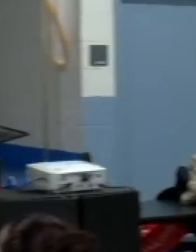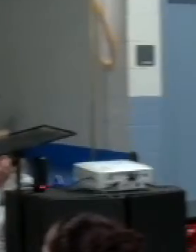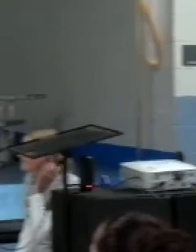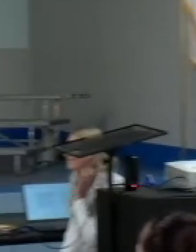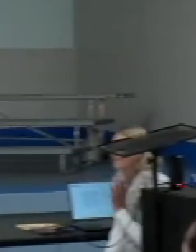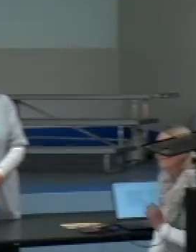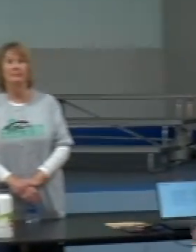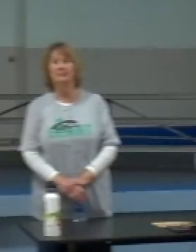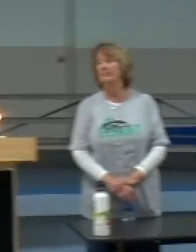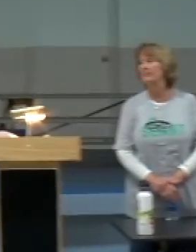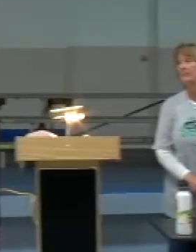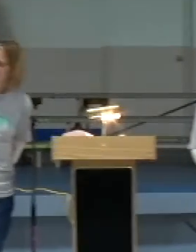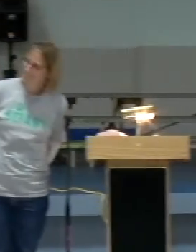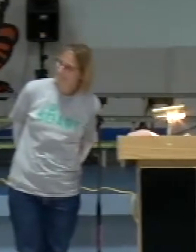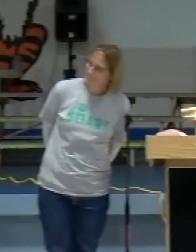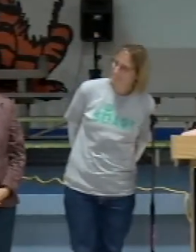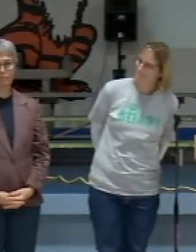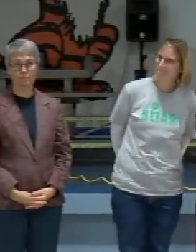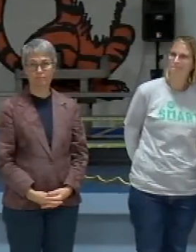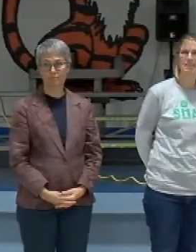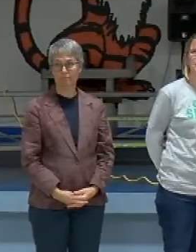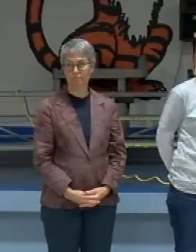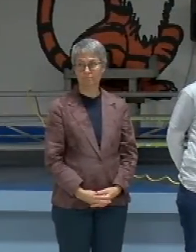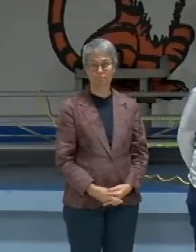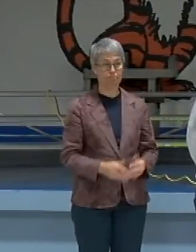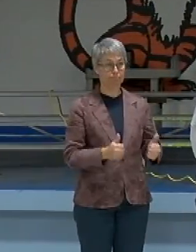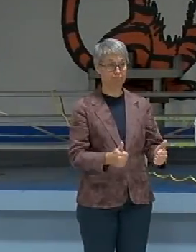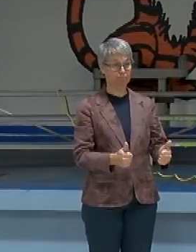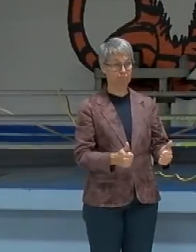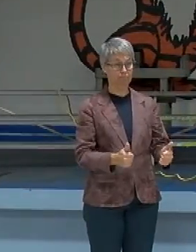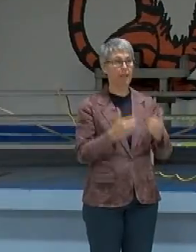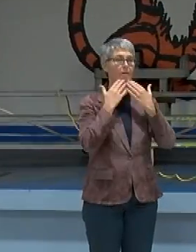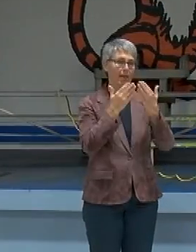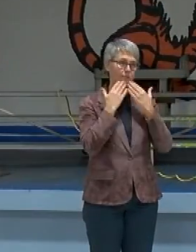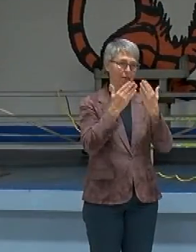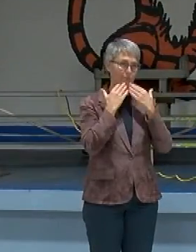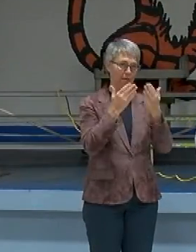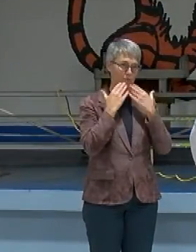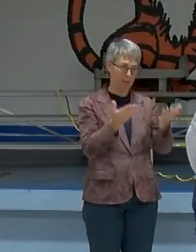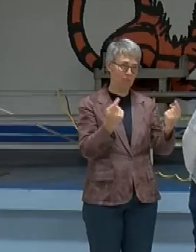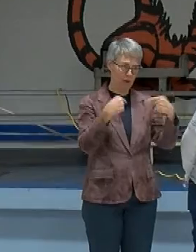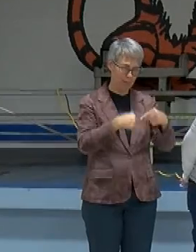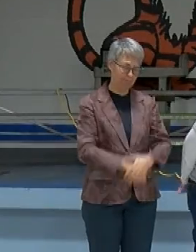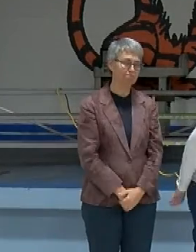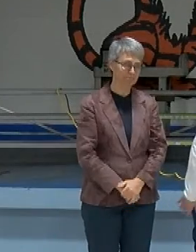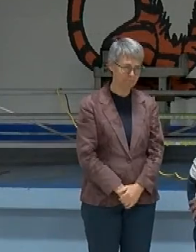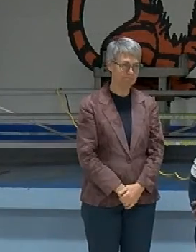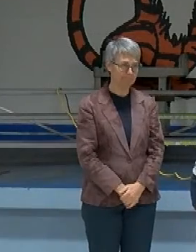Thank you. Thank you, everyone. Thank you. Thank you.